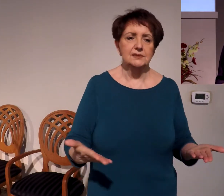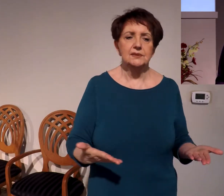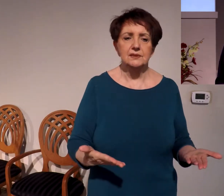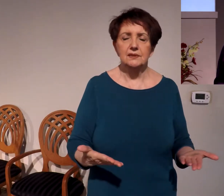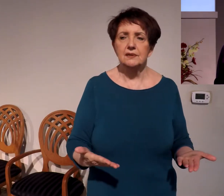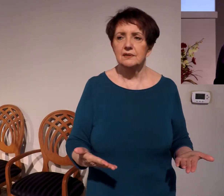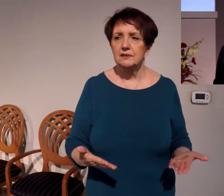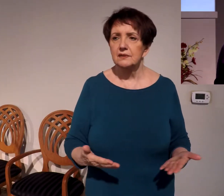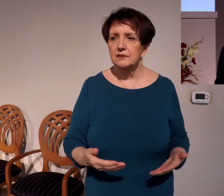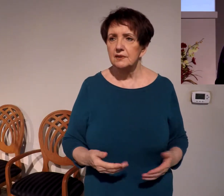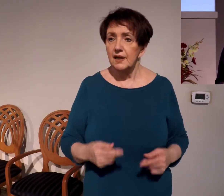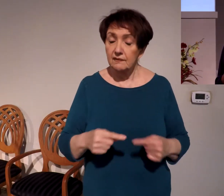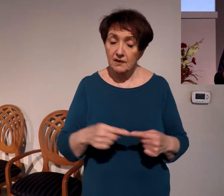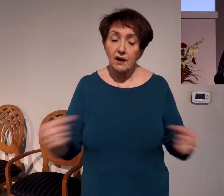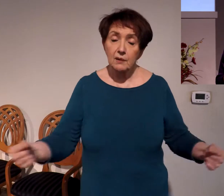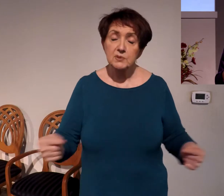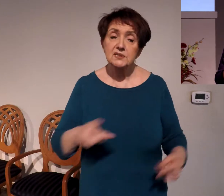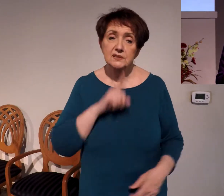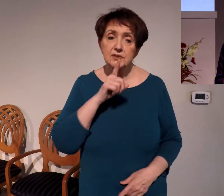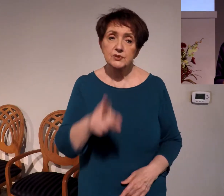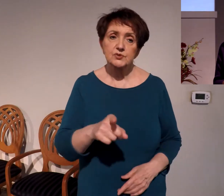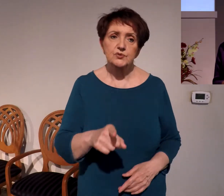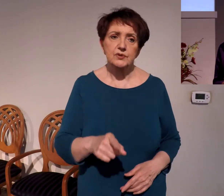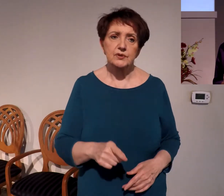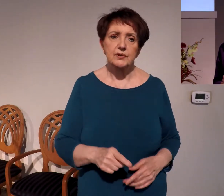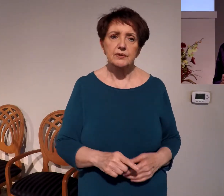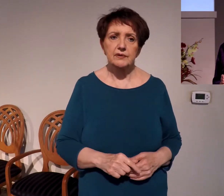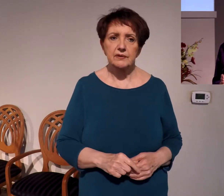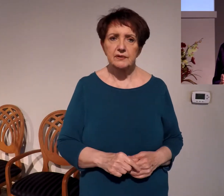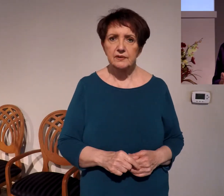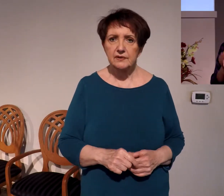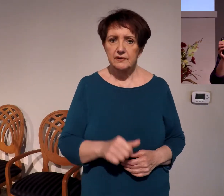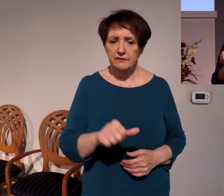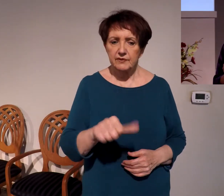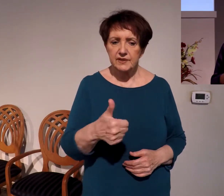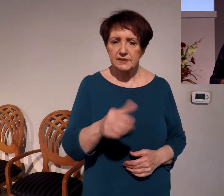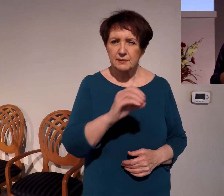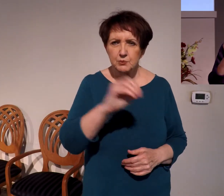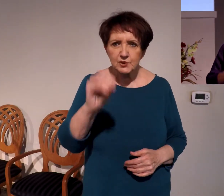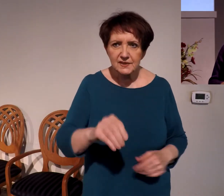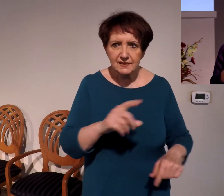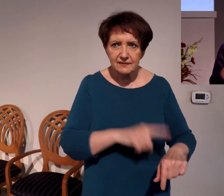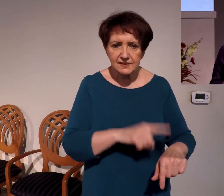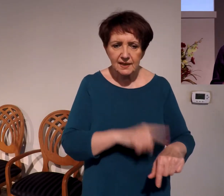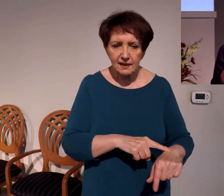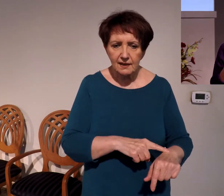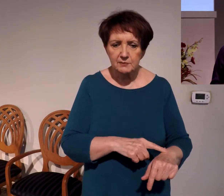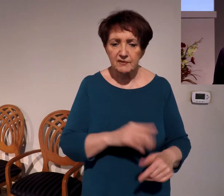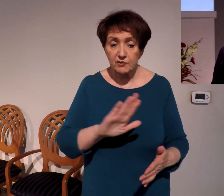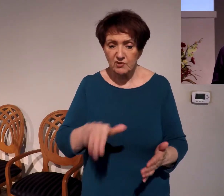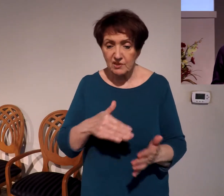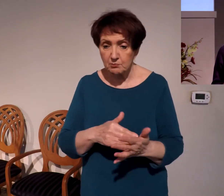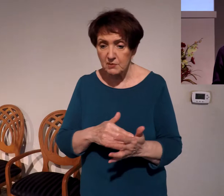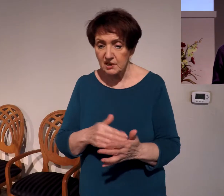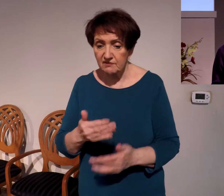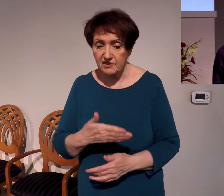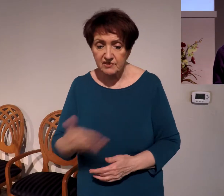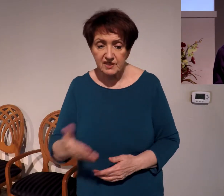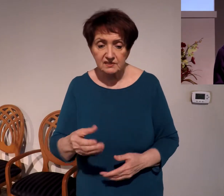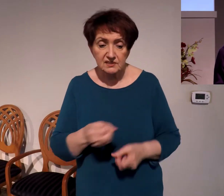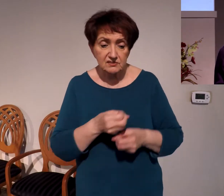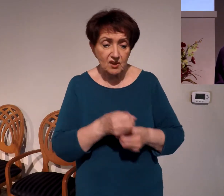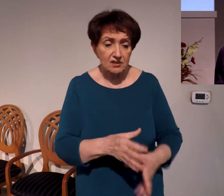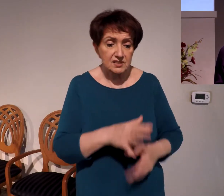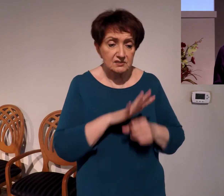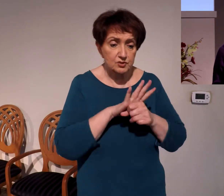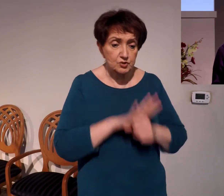the reverse is true. If for the 10% of the time you're actually in the middle of the thing that is causing stress